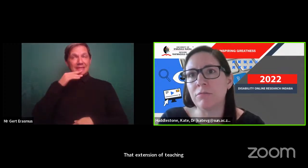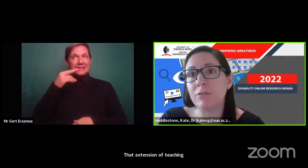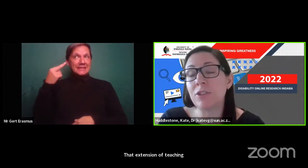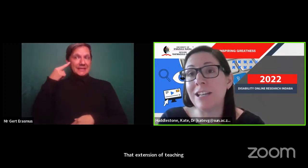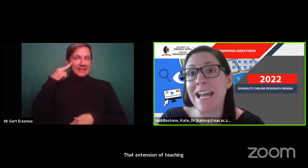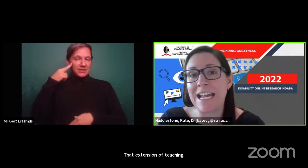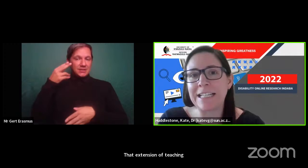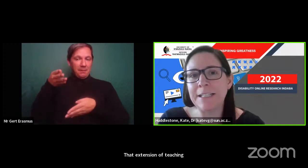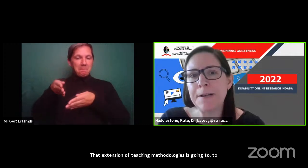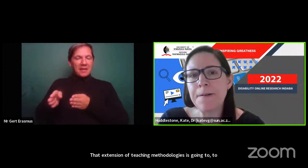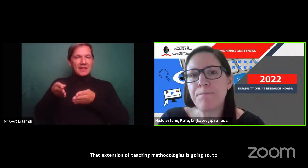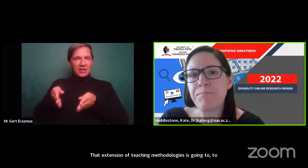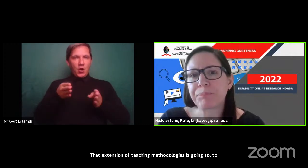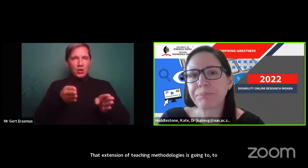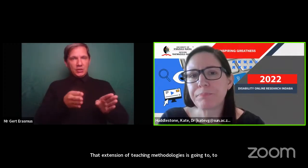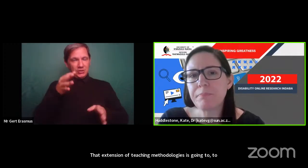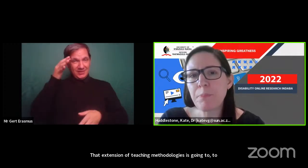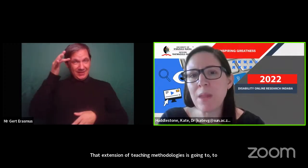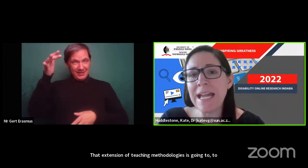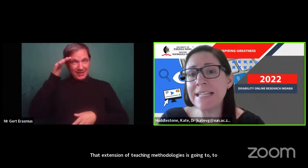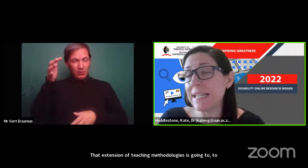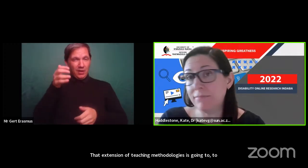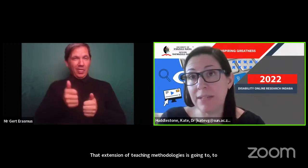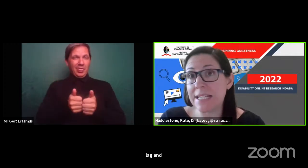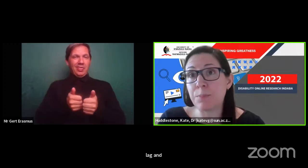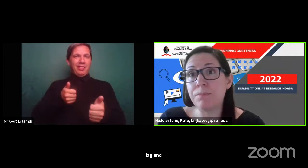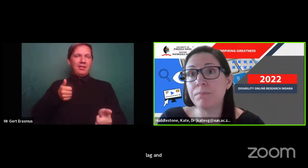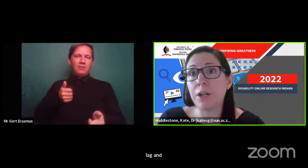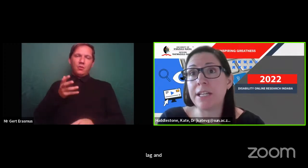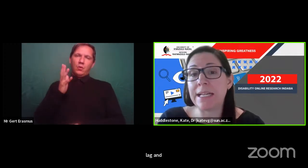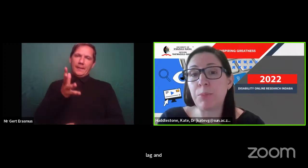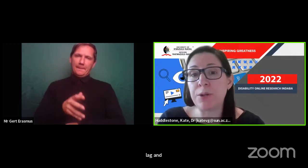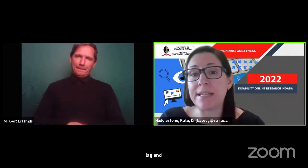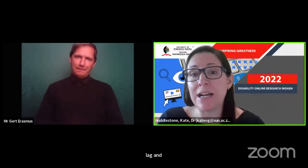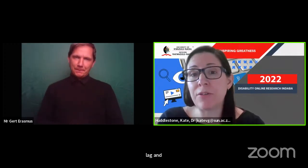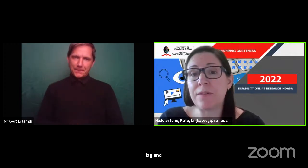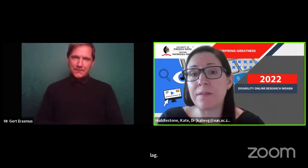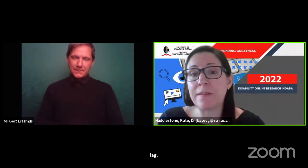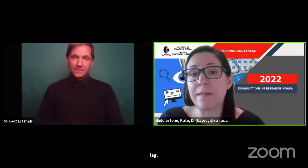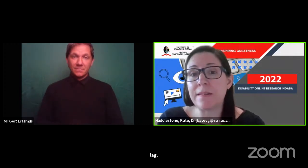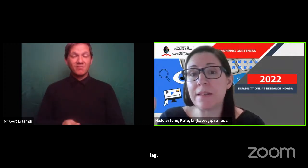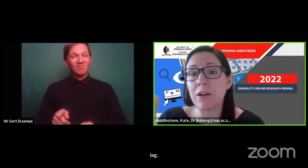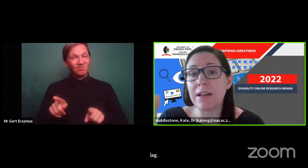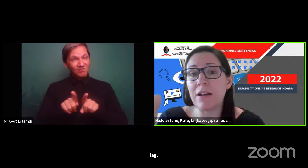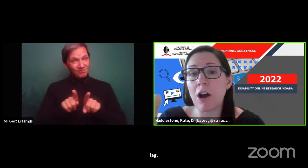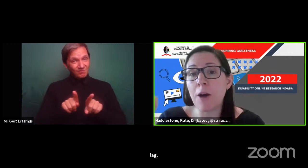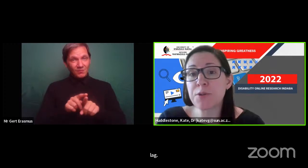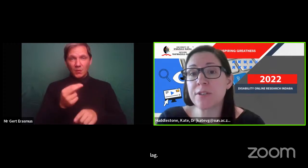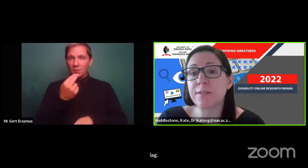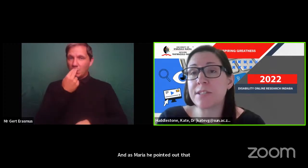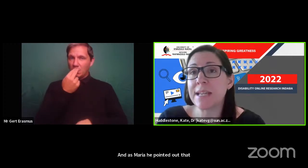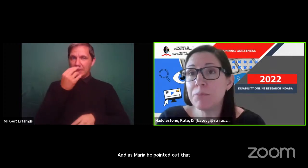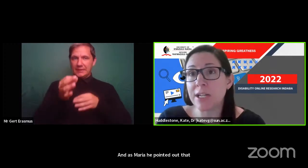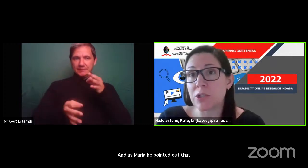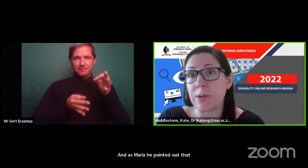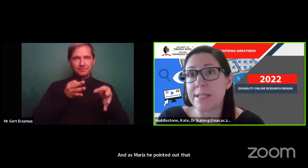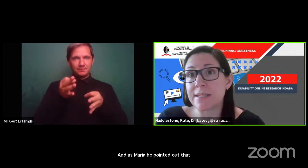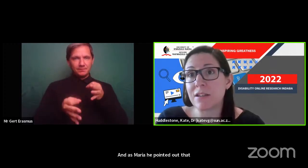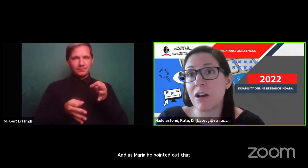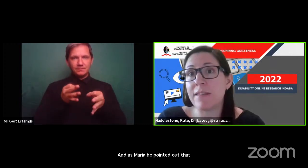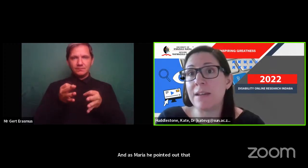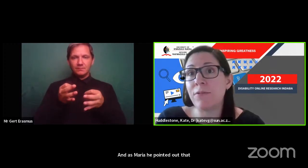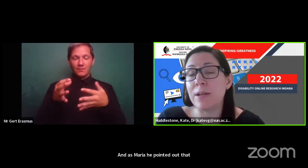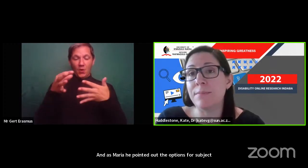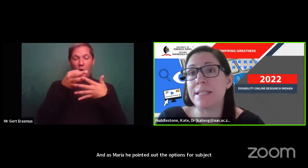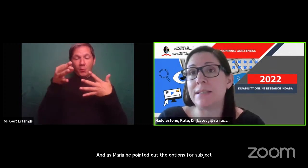going to lag. And as Modiegi pointed out, the options for subject